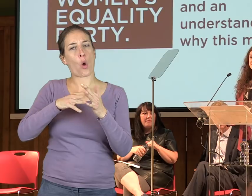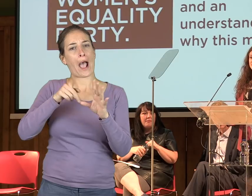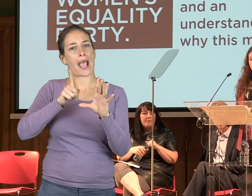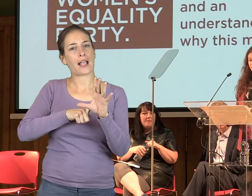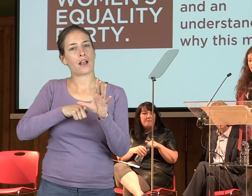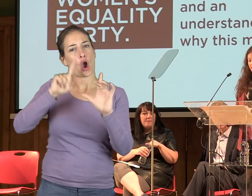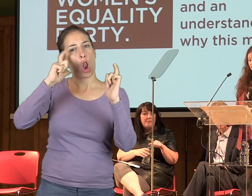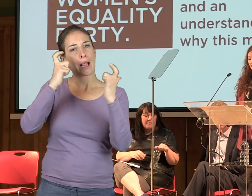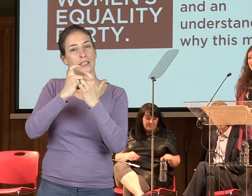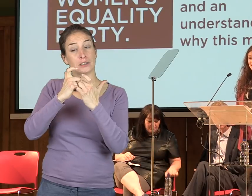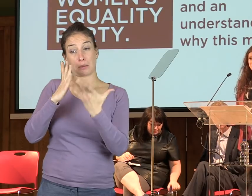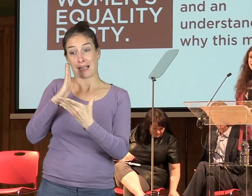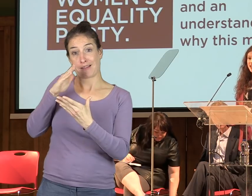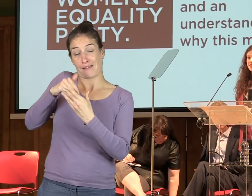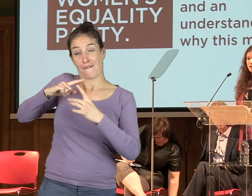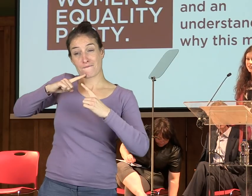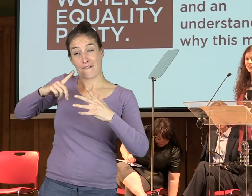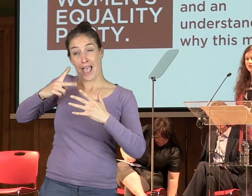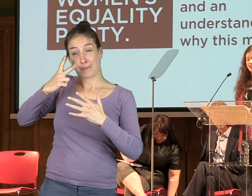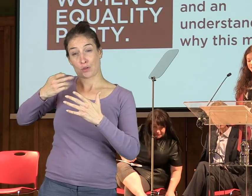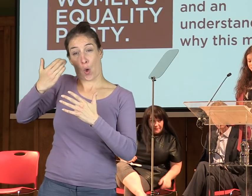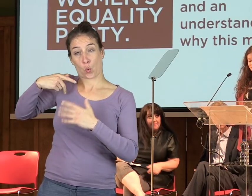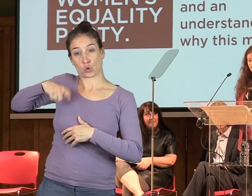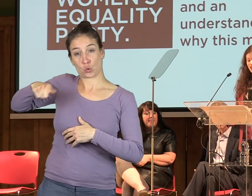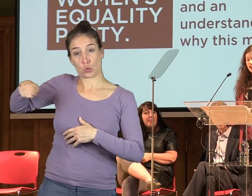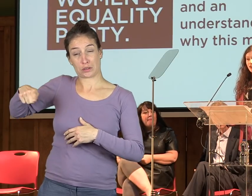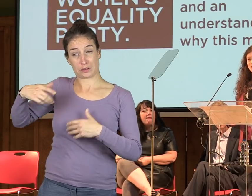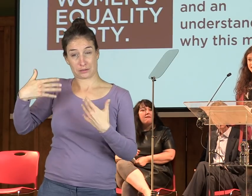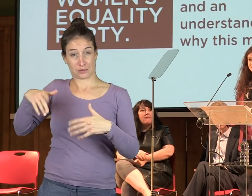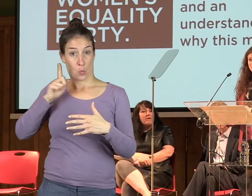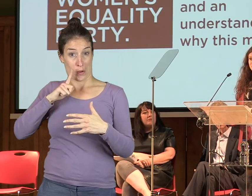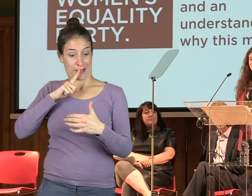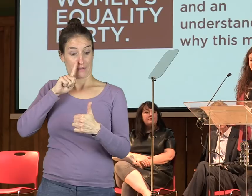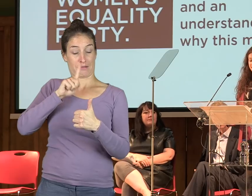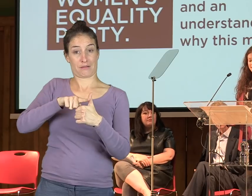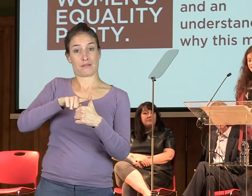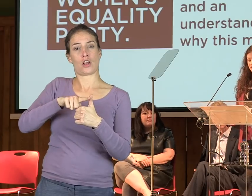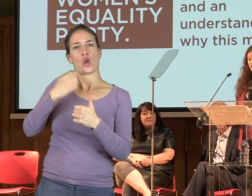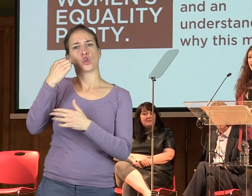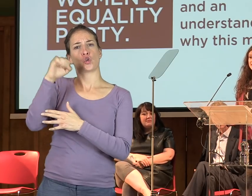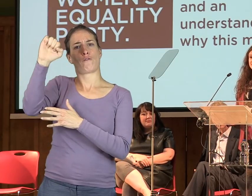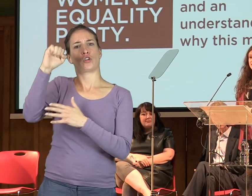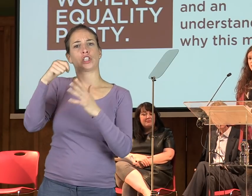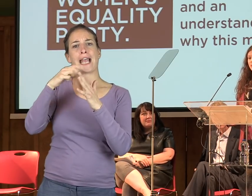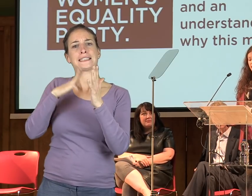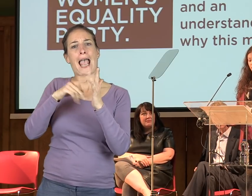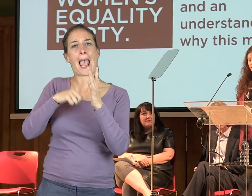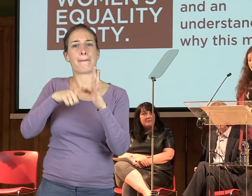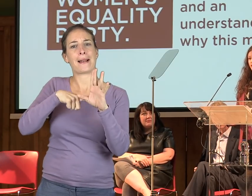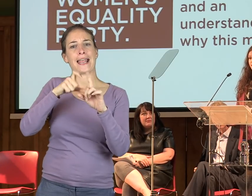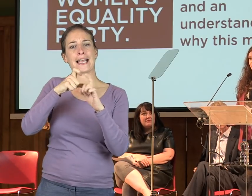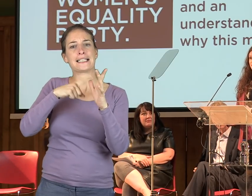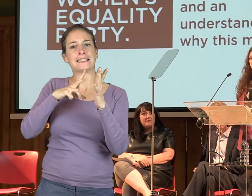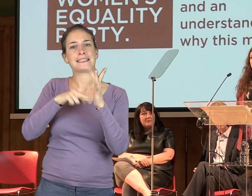alumni as inspiring as suffragette Emily Davison, novelist George Eliot, and Elizabeth